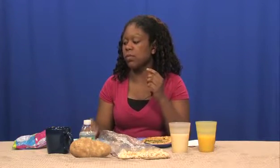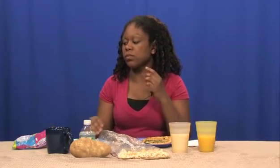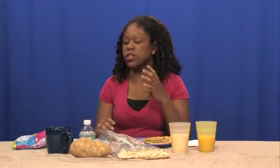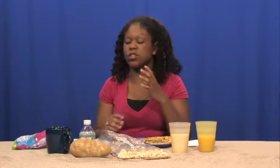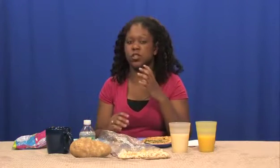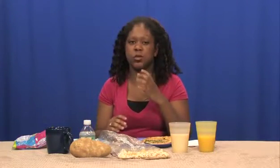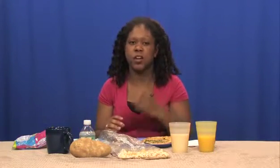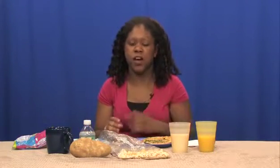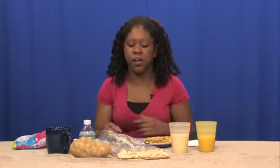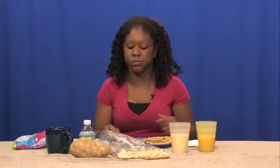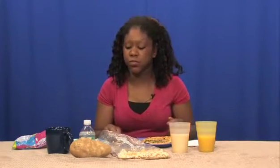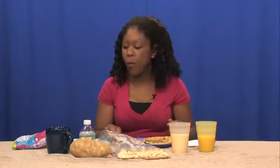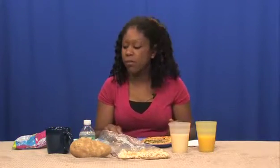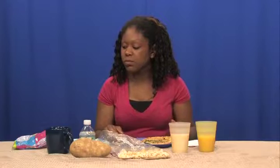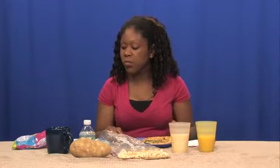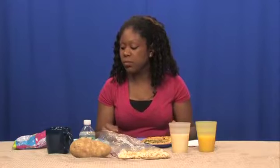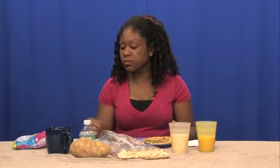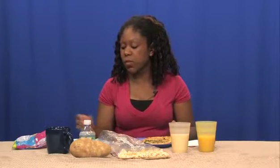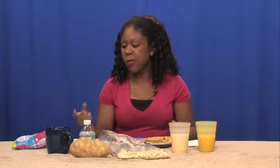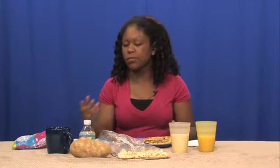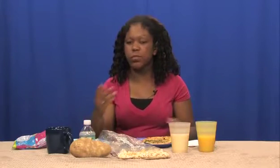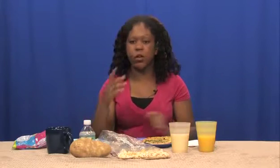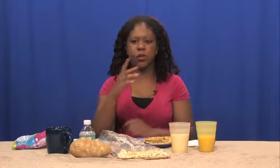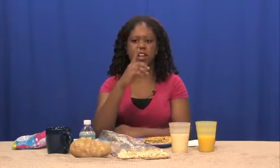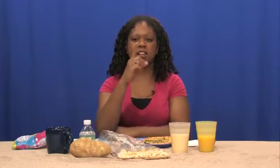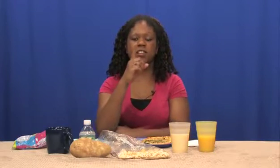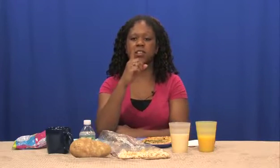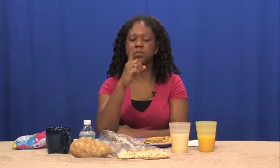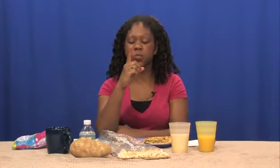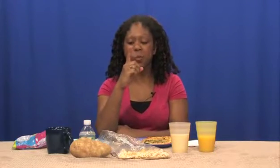These are the chewy kind. So candy,